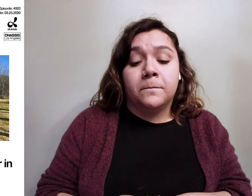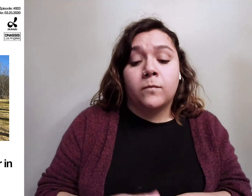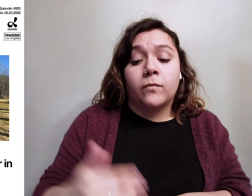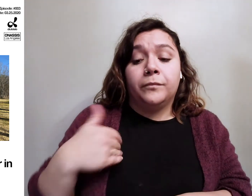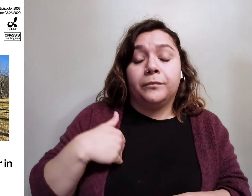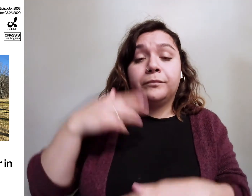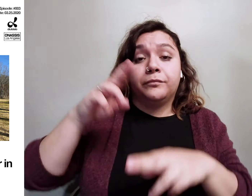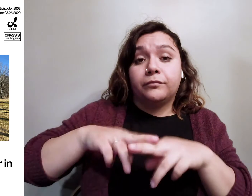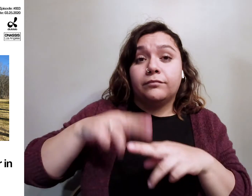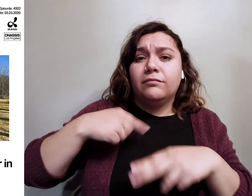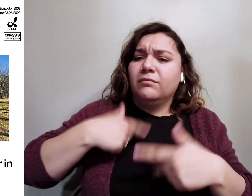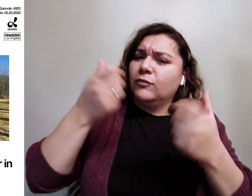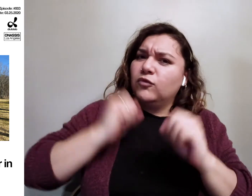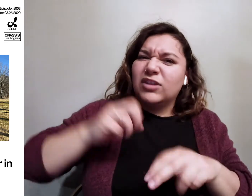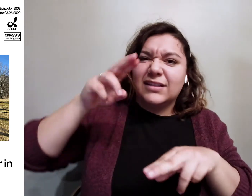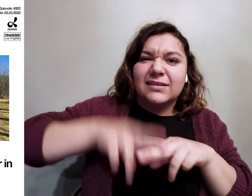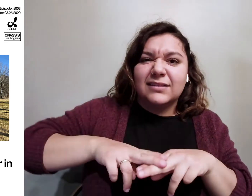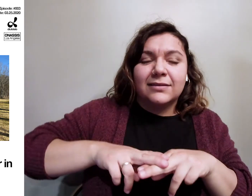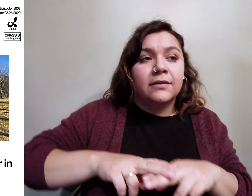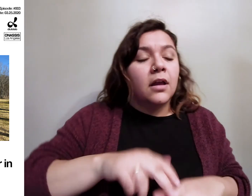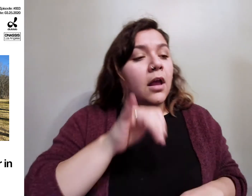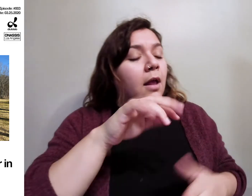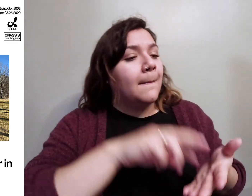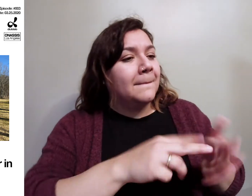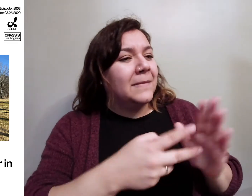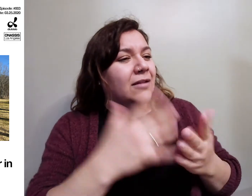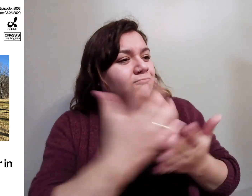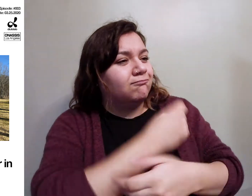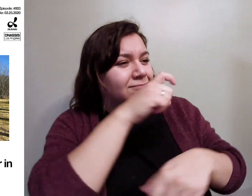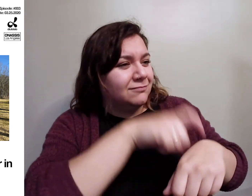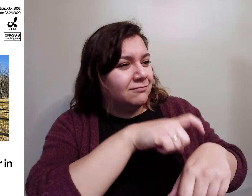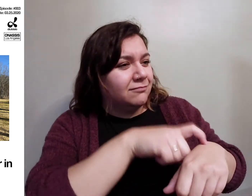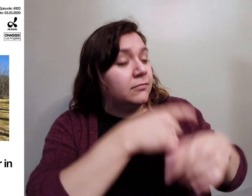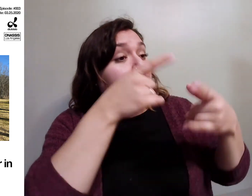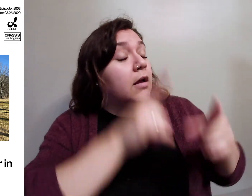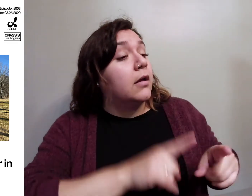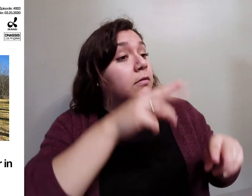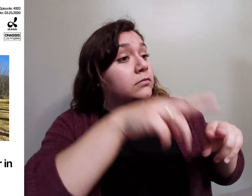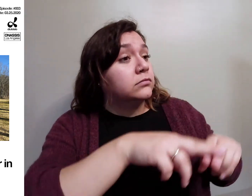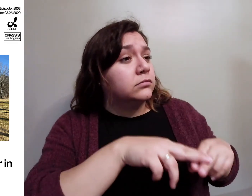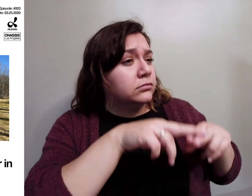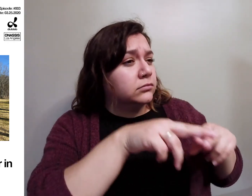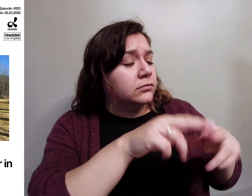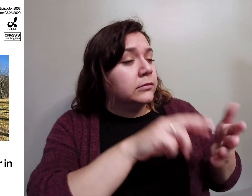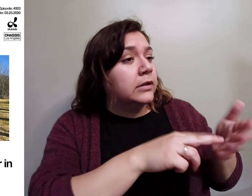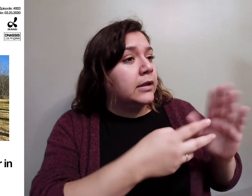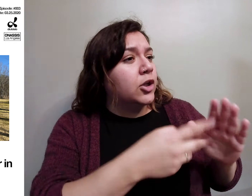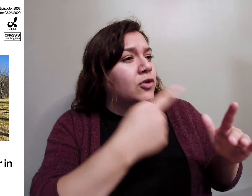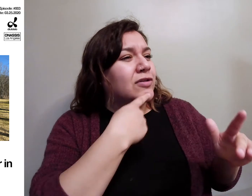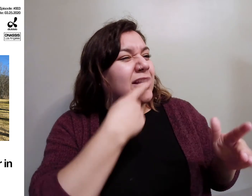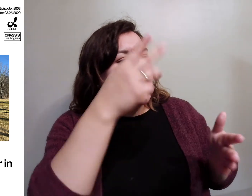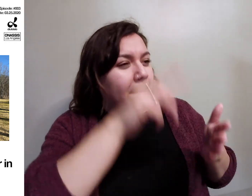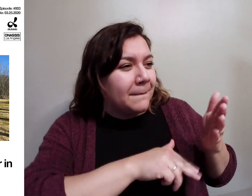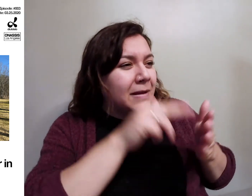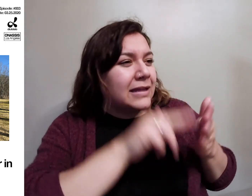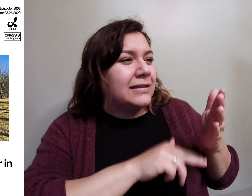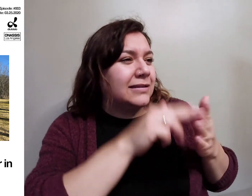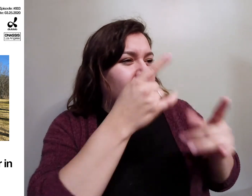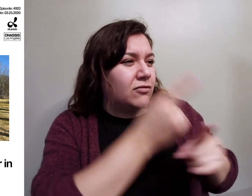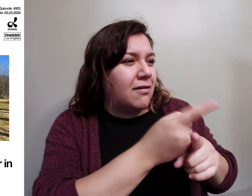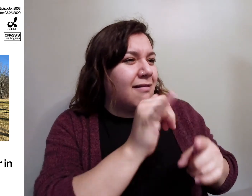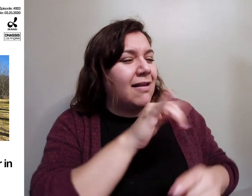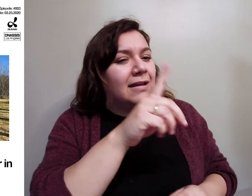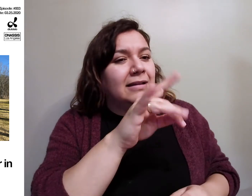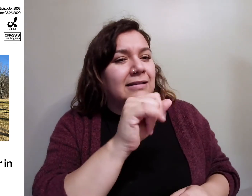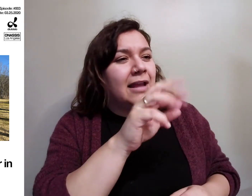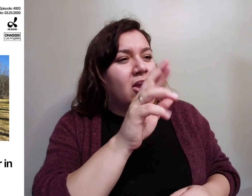a quarantine diary, which may become, at some point, I imagine, a book